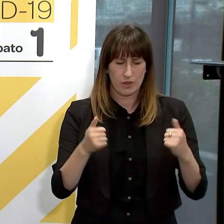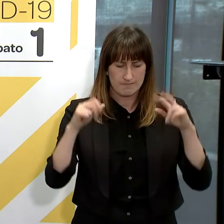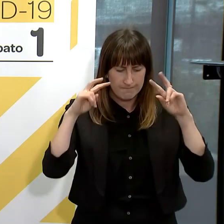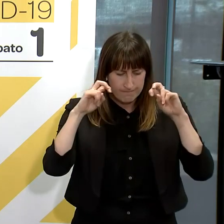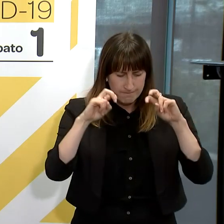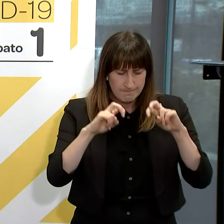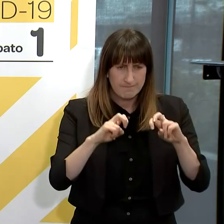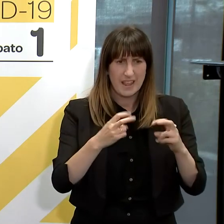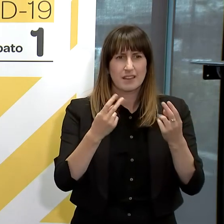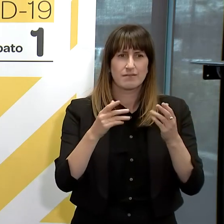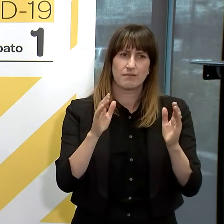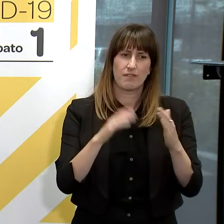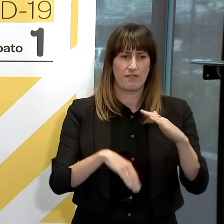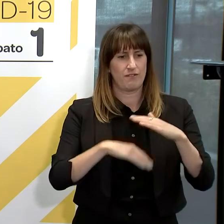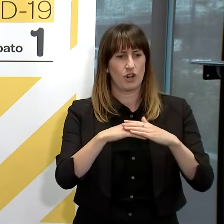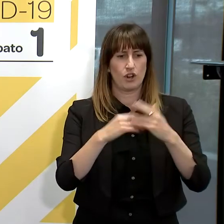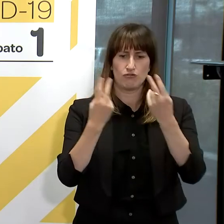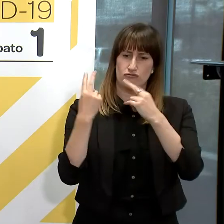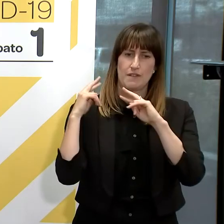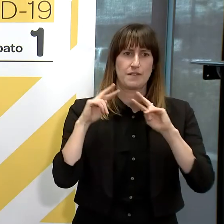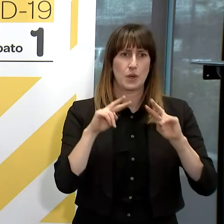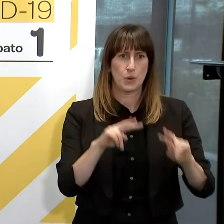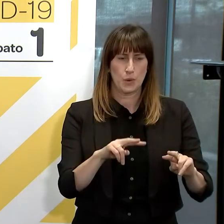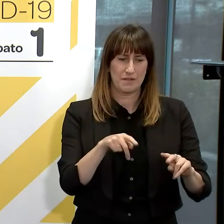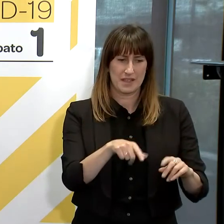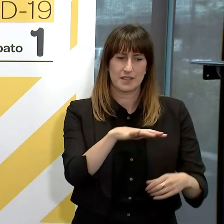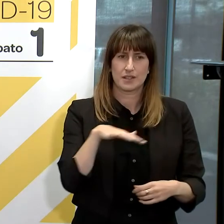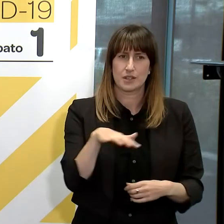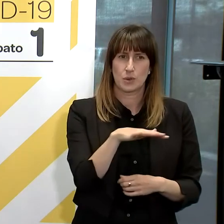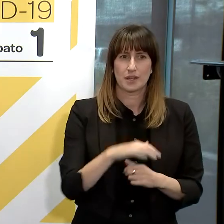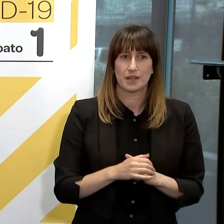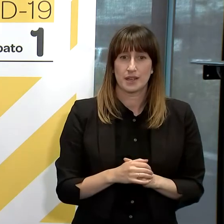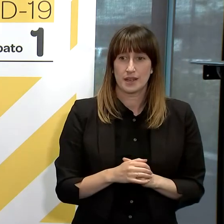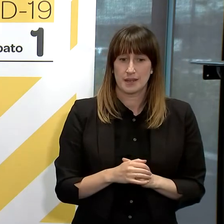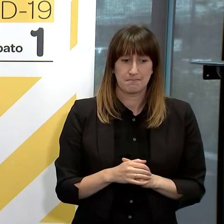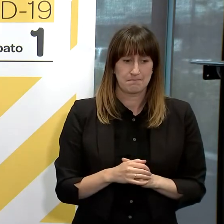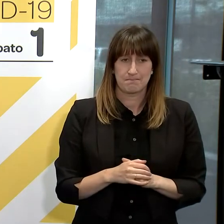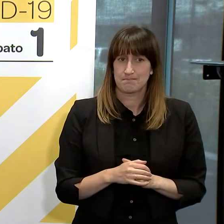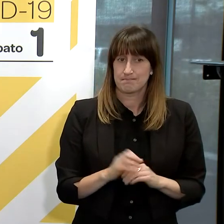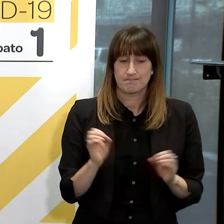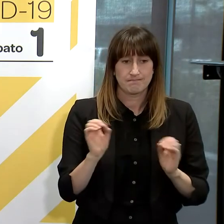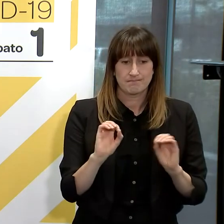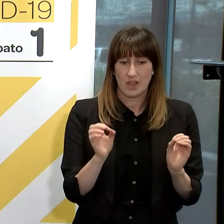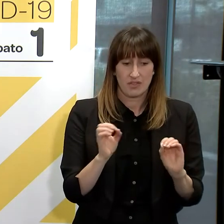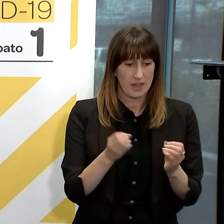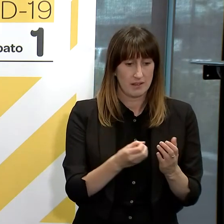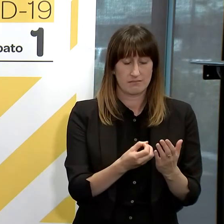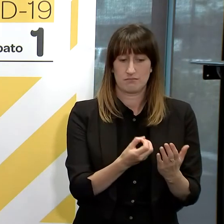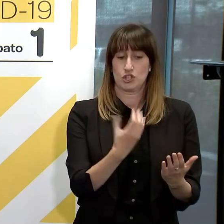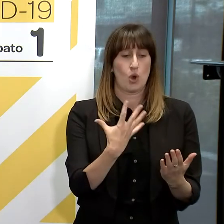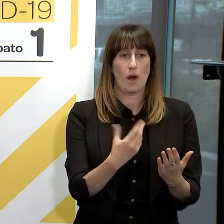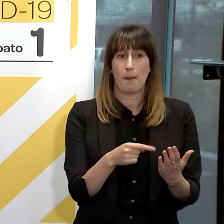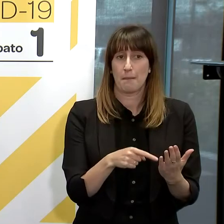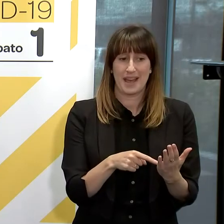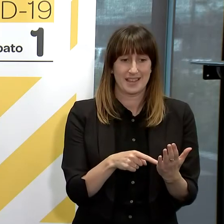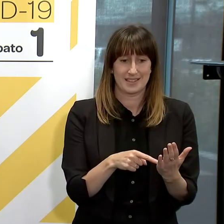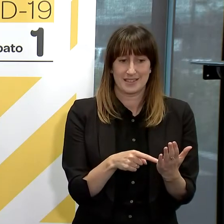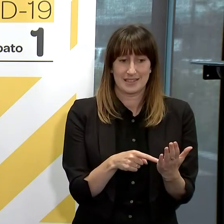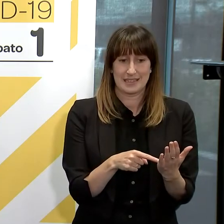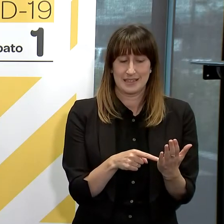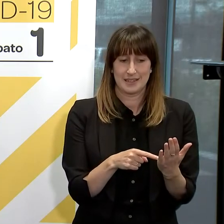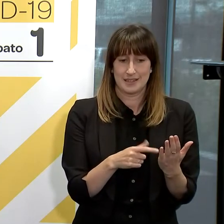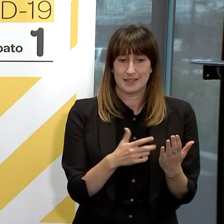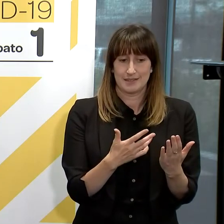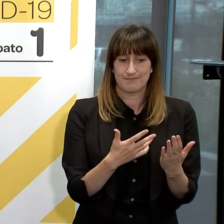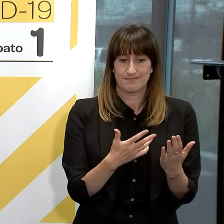know. What I can say is there's nothing that is highlighted as a single point, and we're